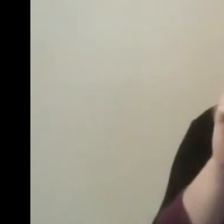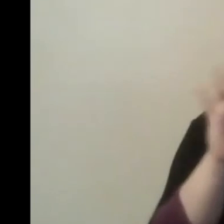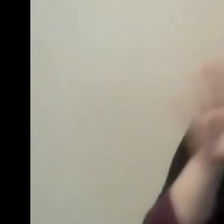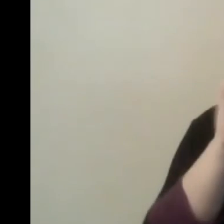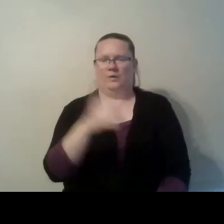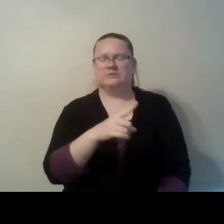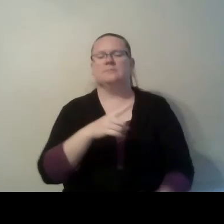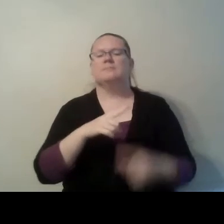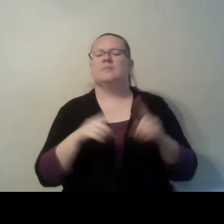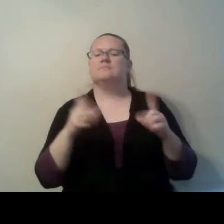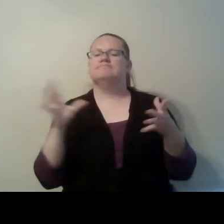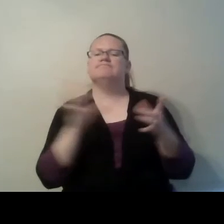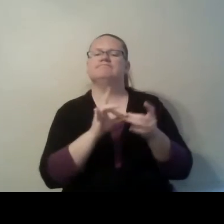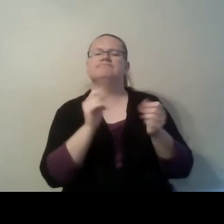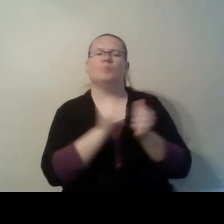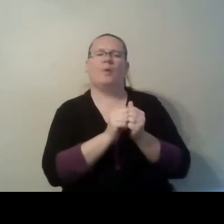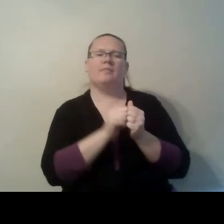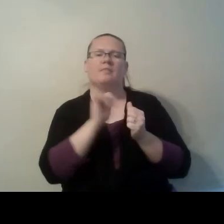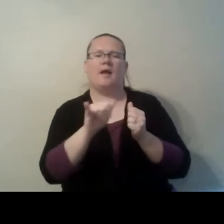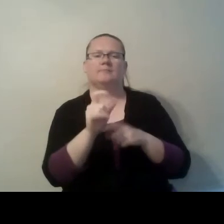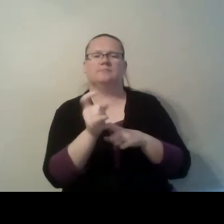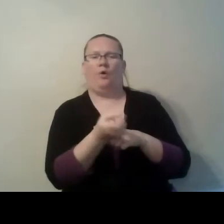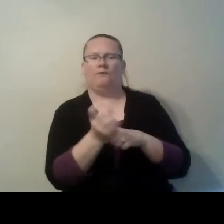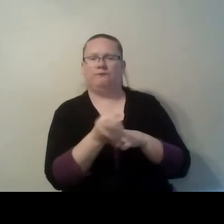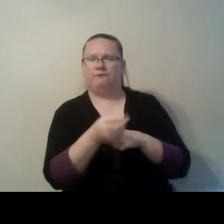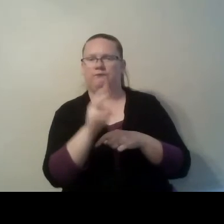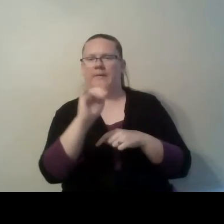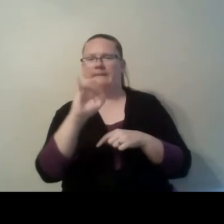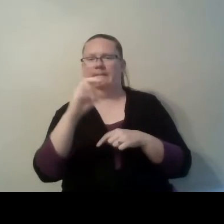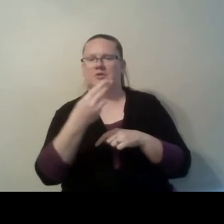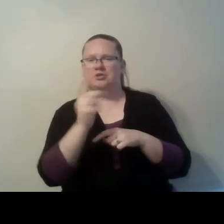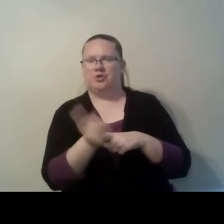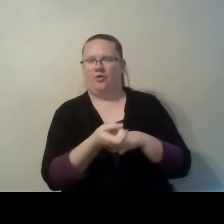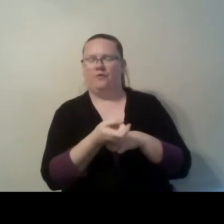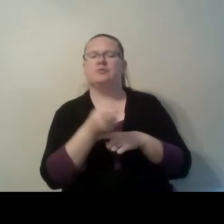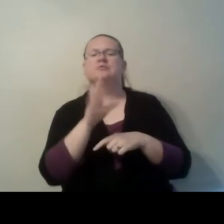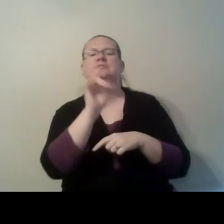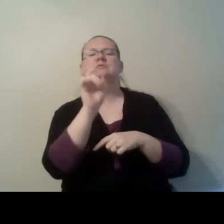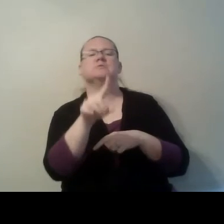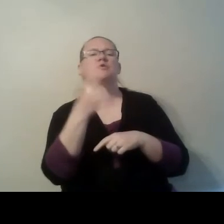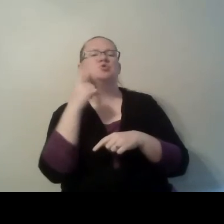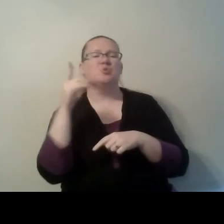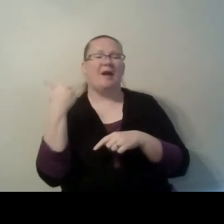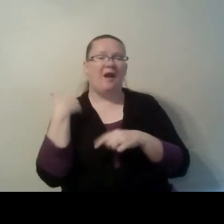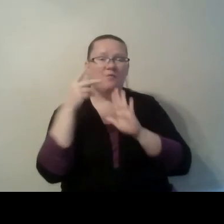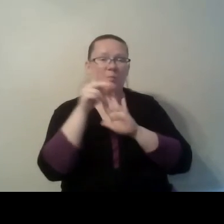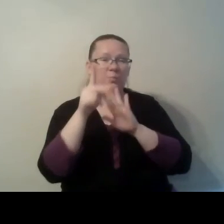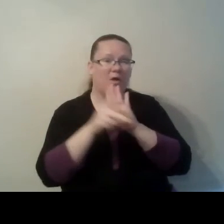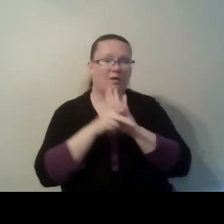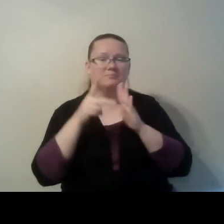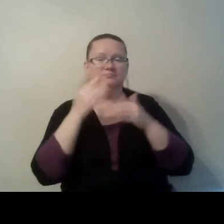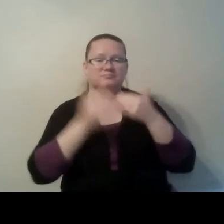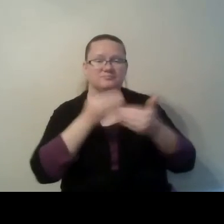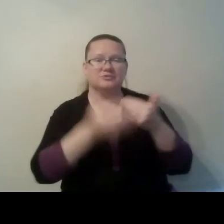to the Michigan golfers and all of that, Yeah. is there any protocol that you guys would do with maybe police